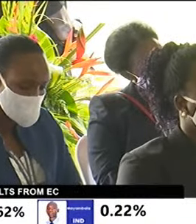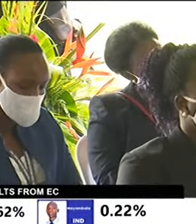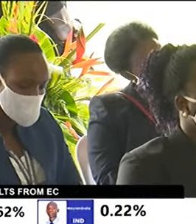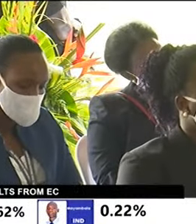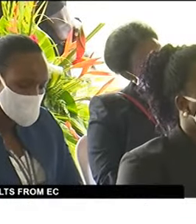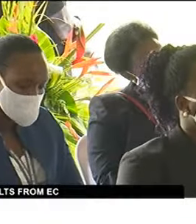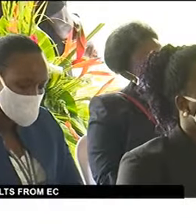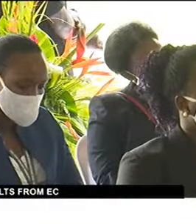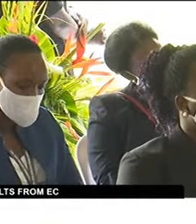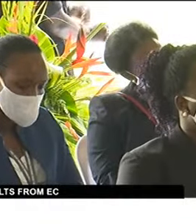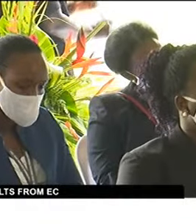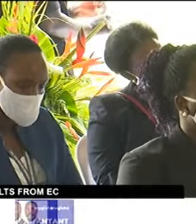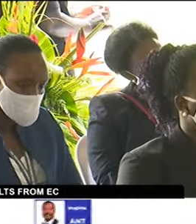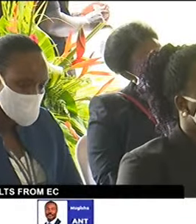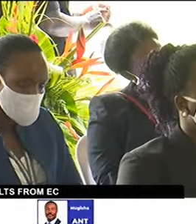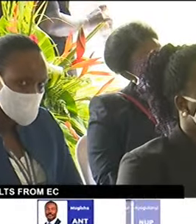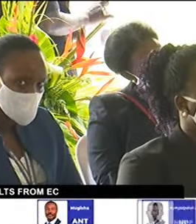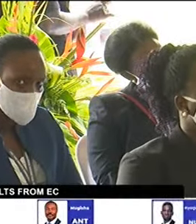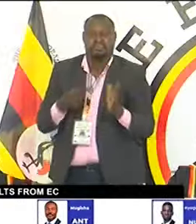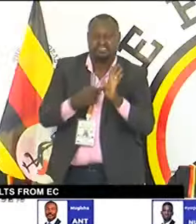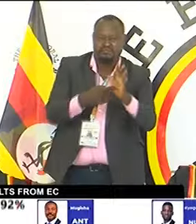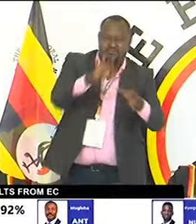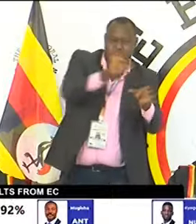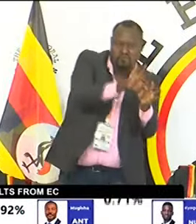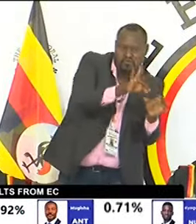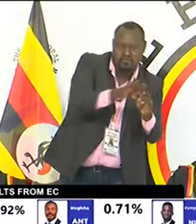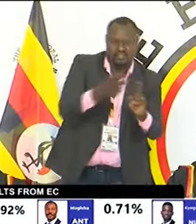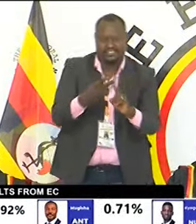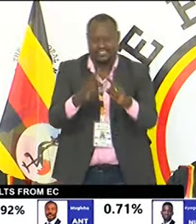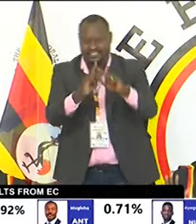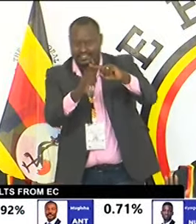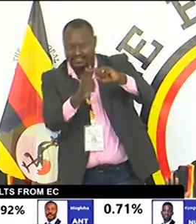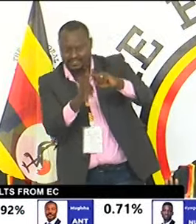processes, voting, counting, and